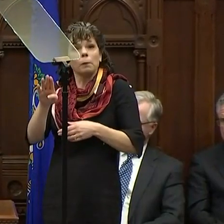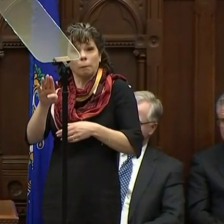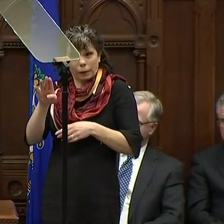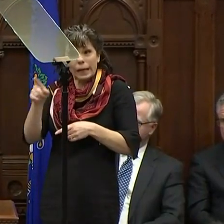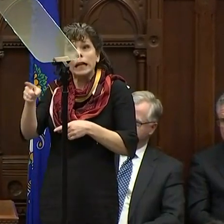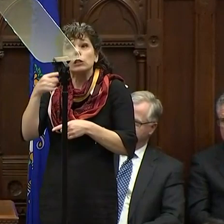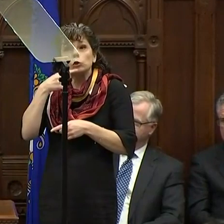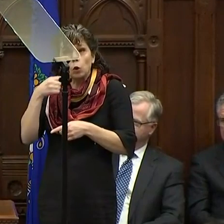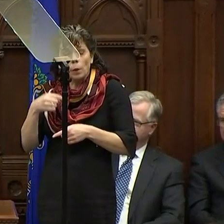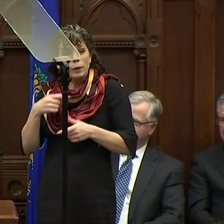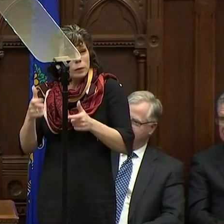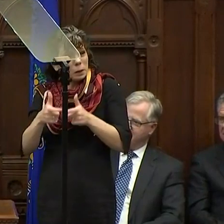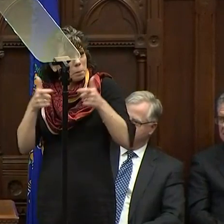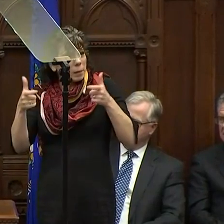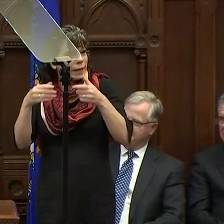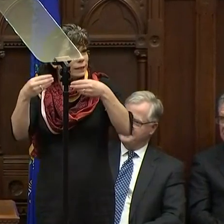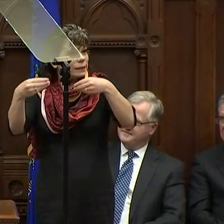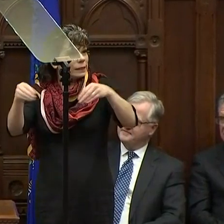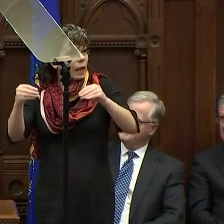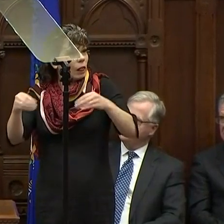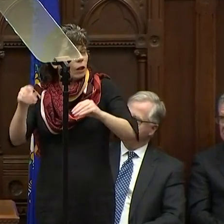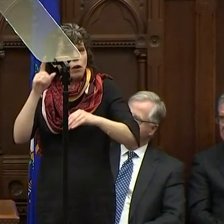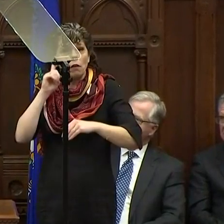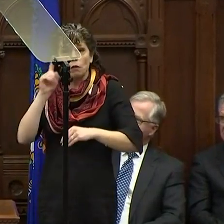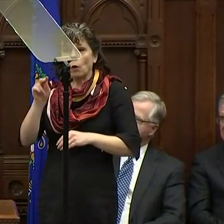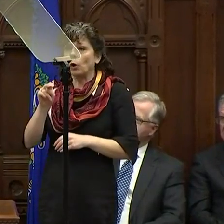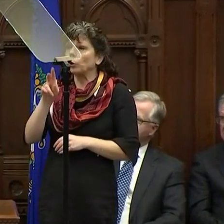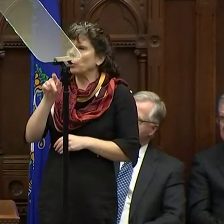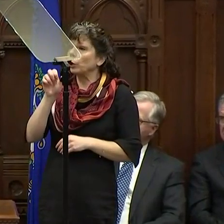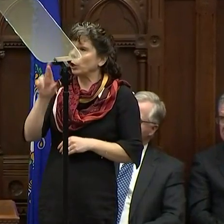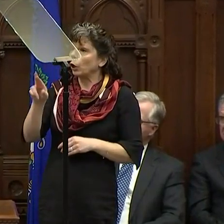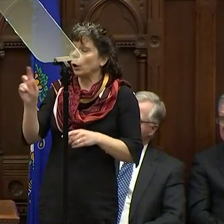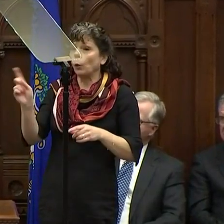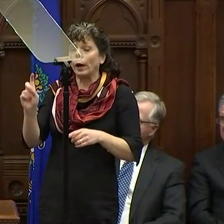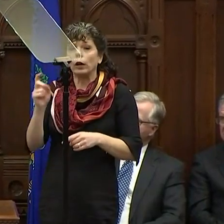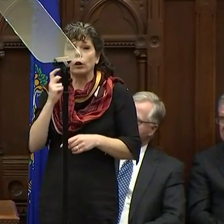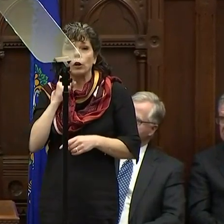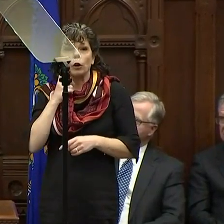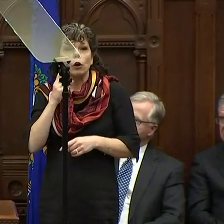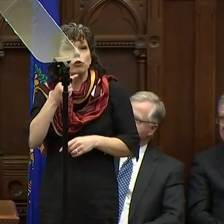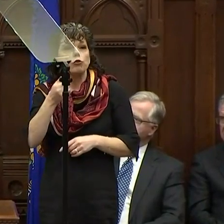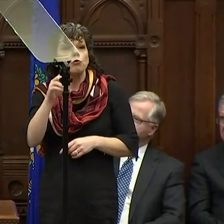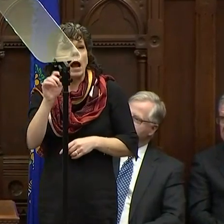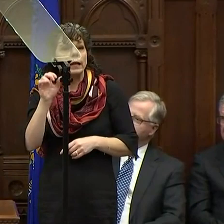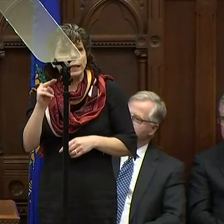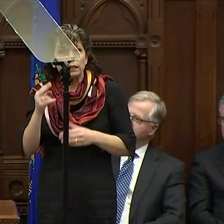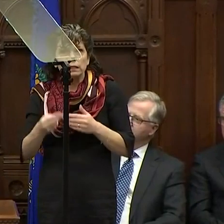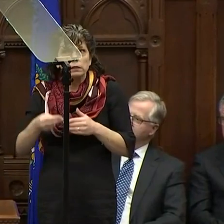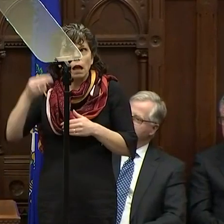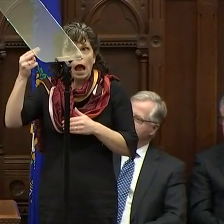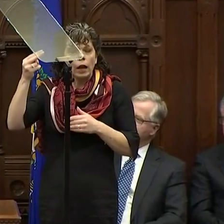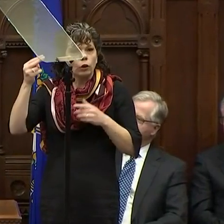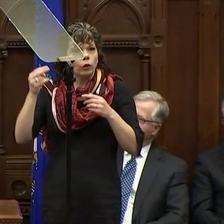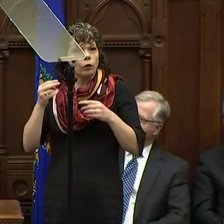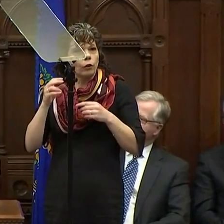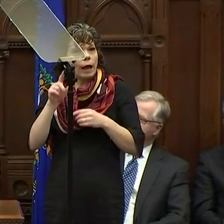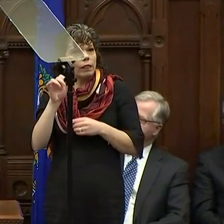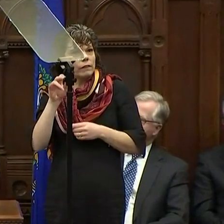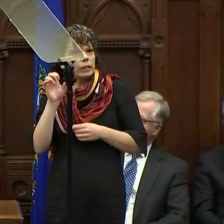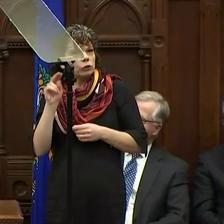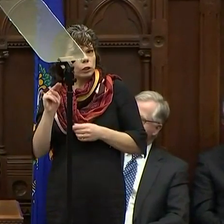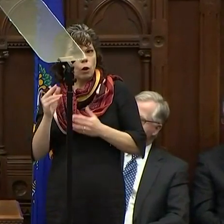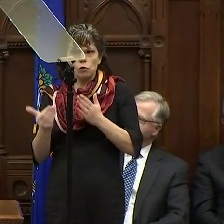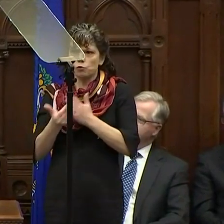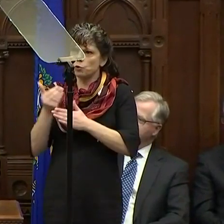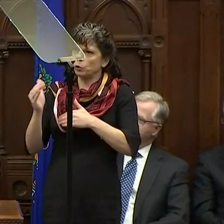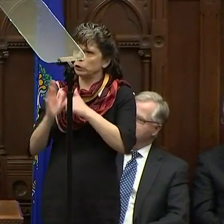that one of the big selling points for our new submarine base in Groton is our higher elevation. New construction moving